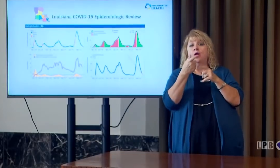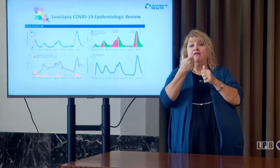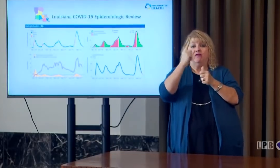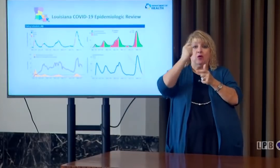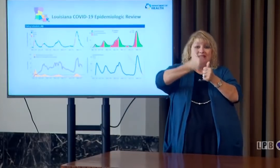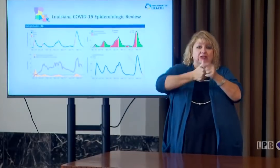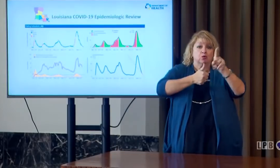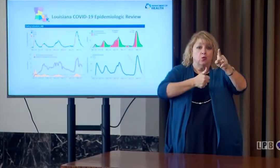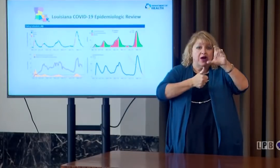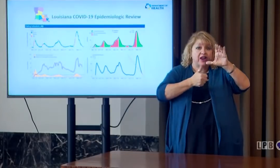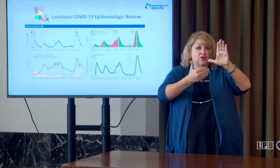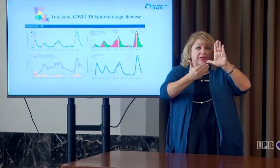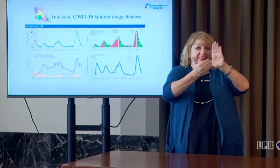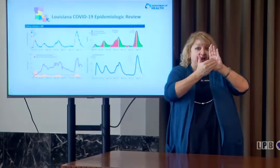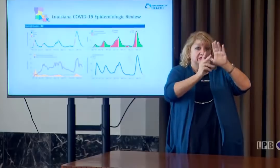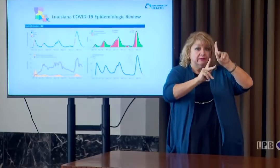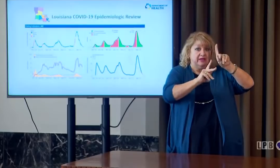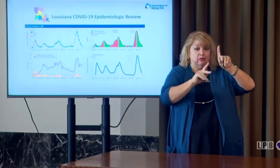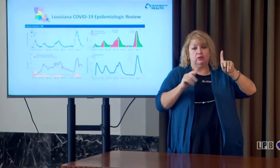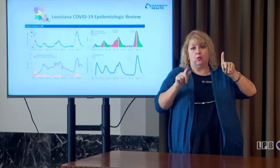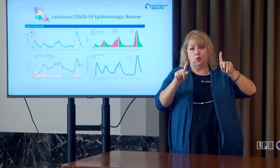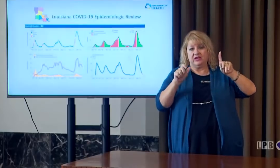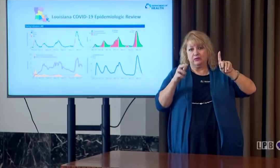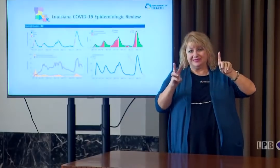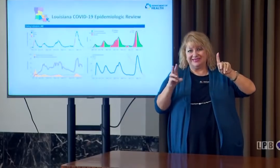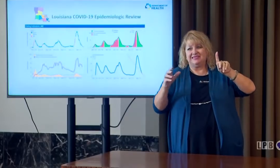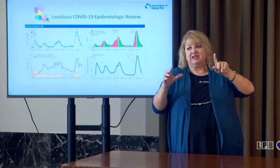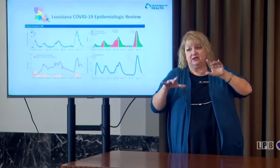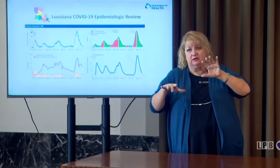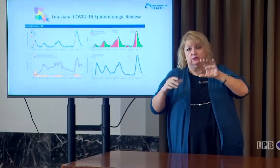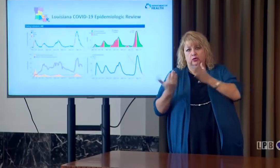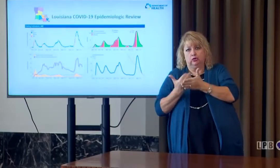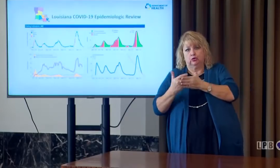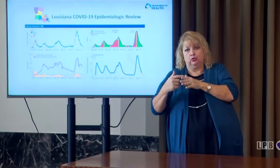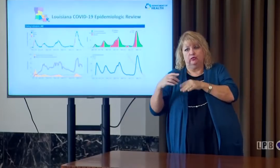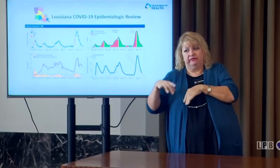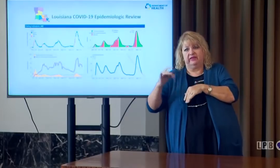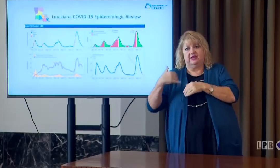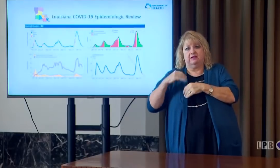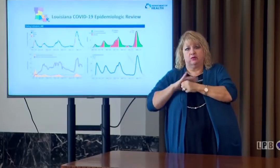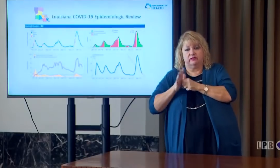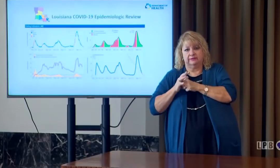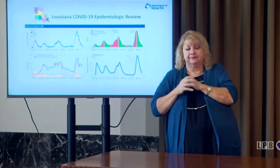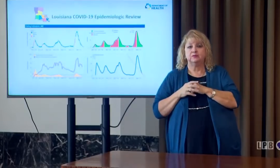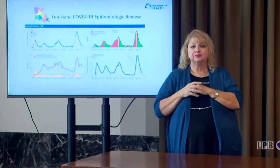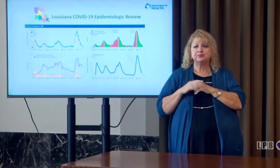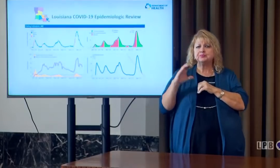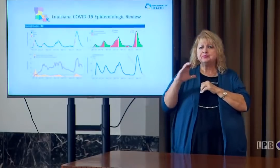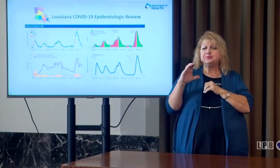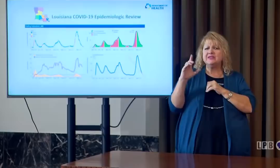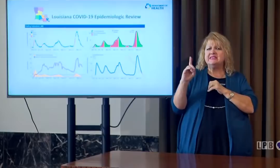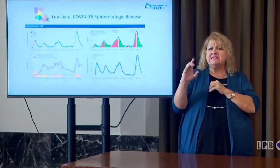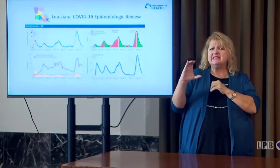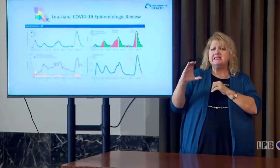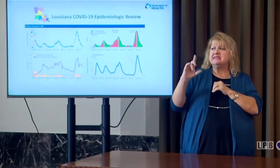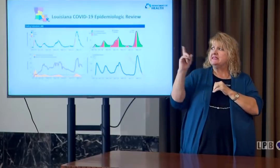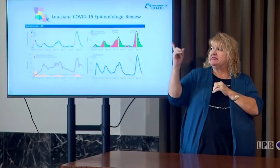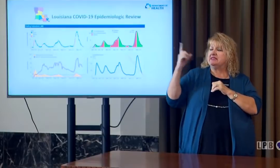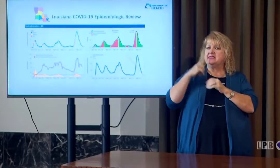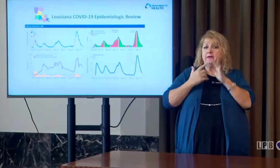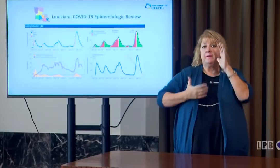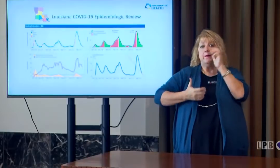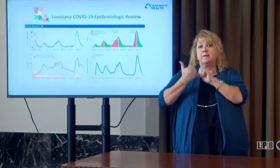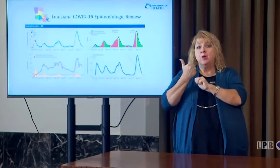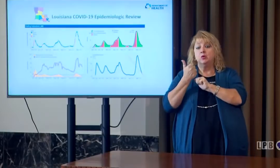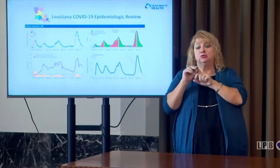day. And we had remarked at that time that the CDC's benchmark for the highest possible community transmission